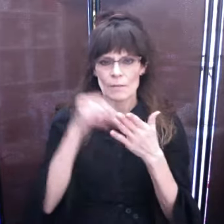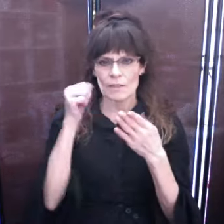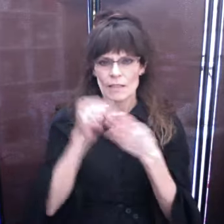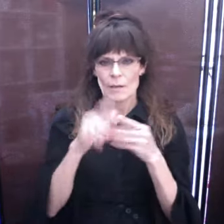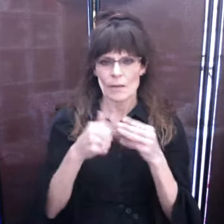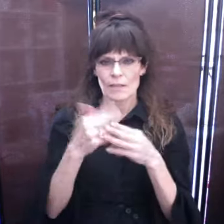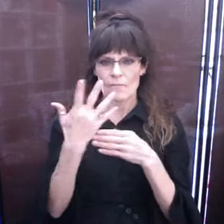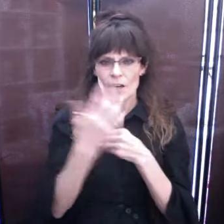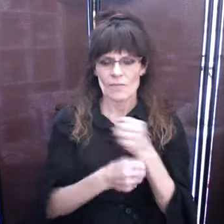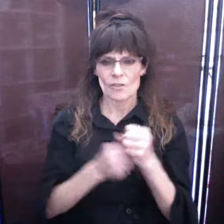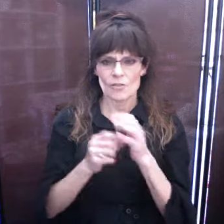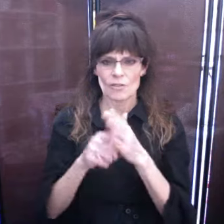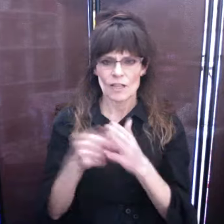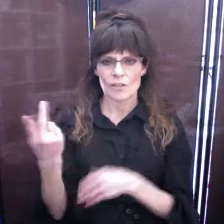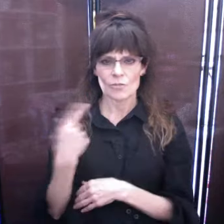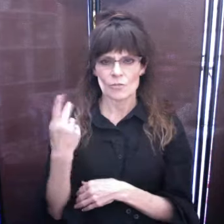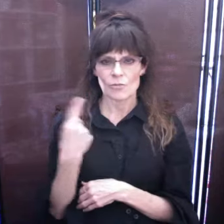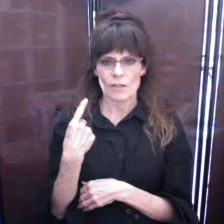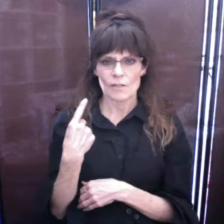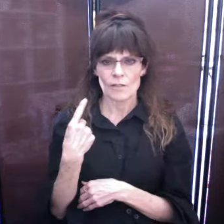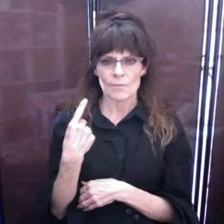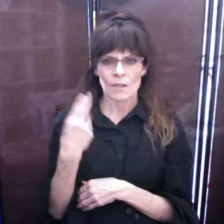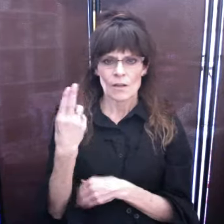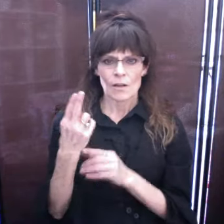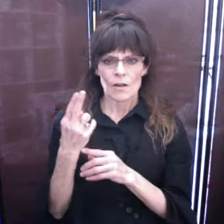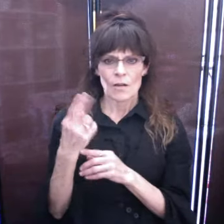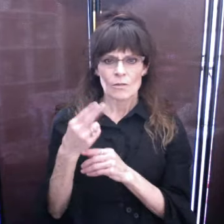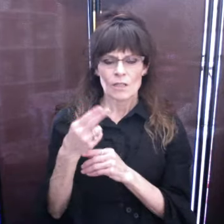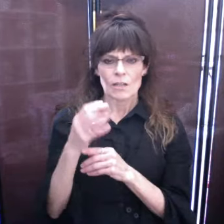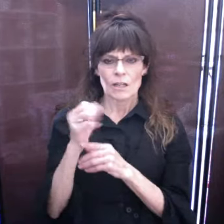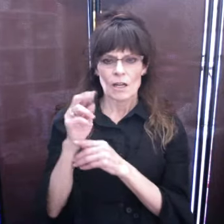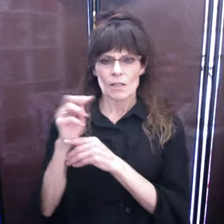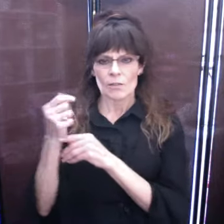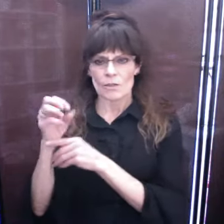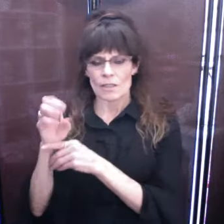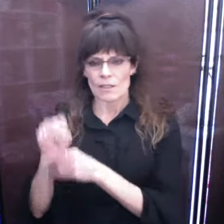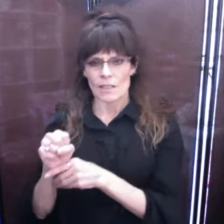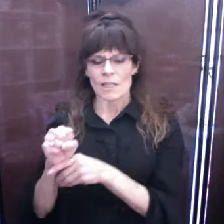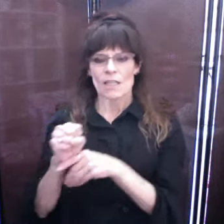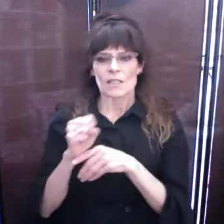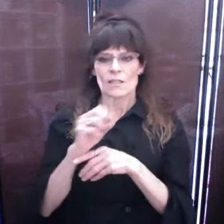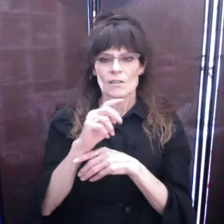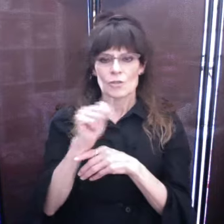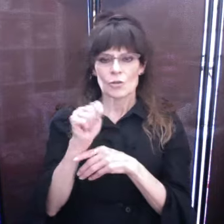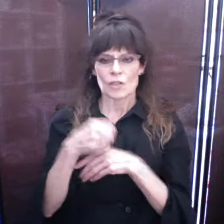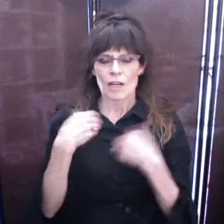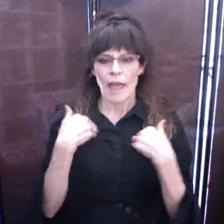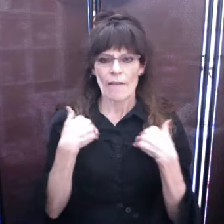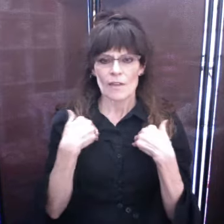later, and we were Hotel Congress in Tucson having breakfast, and he was very much on my mind that